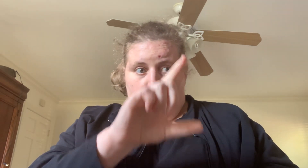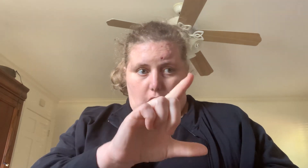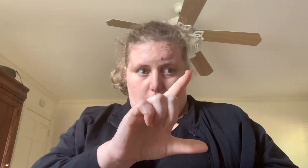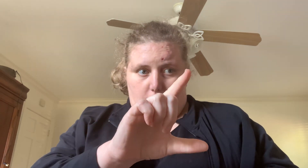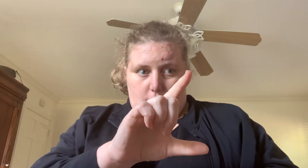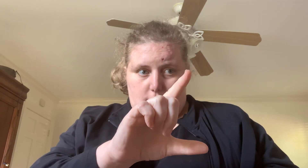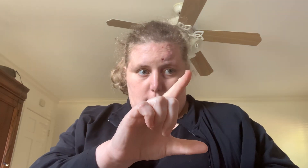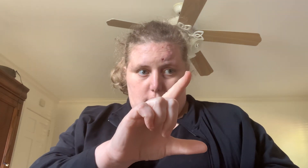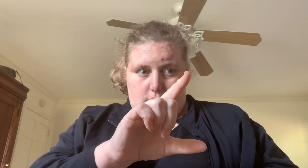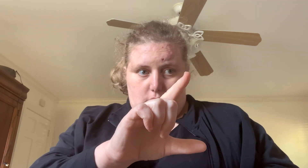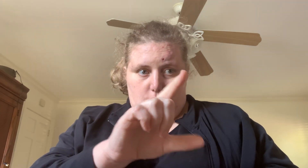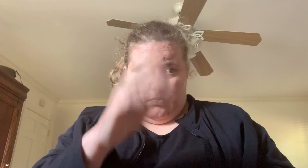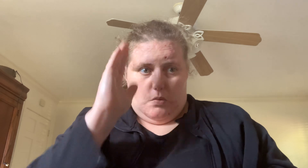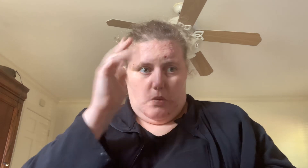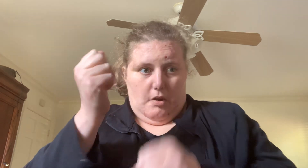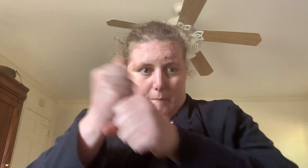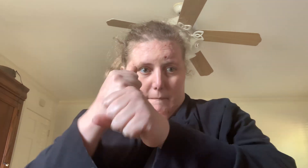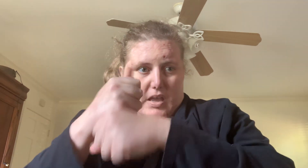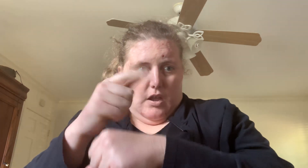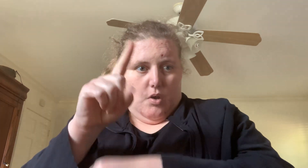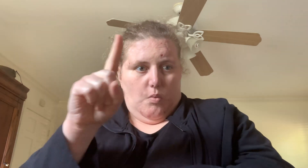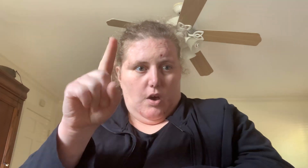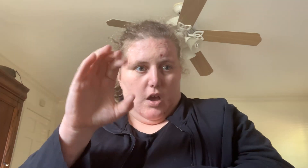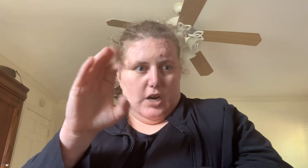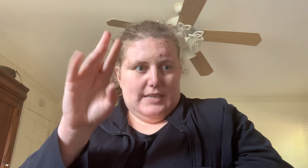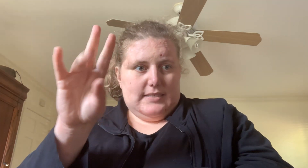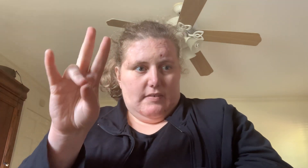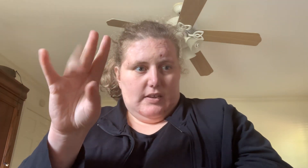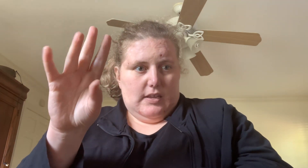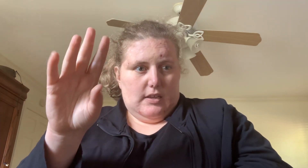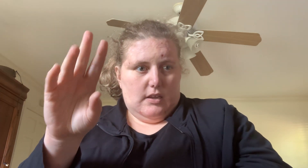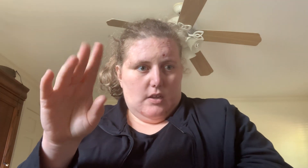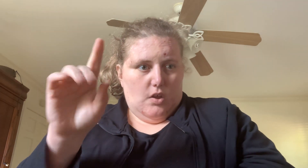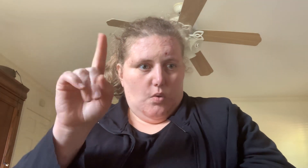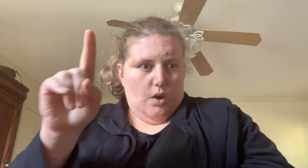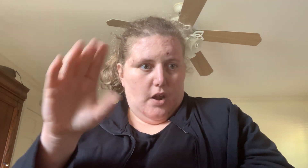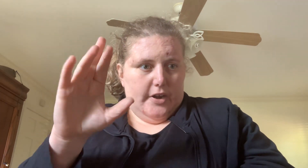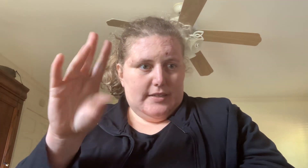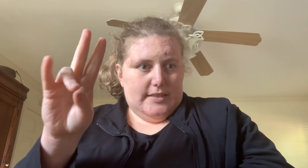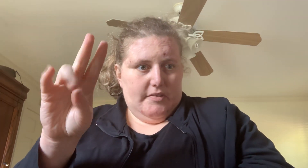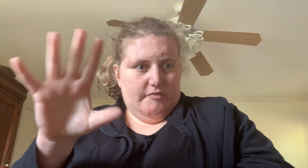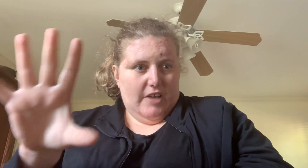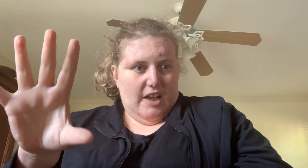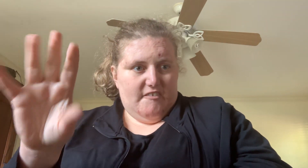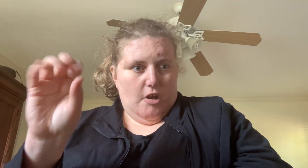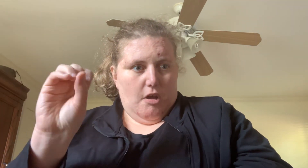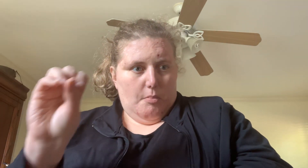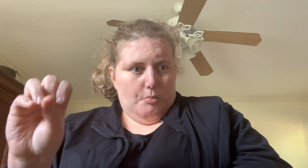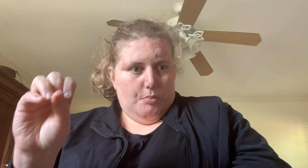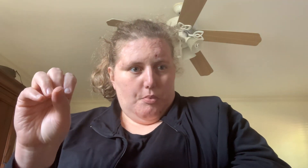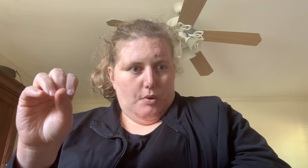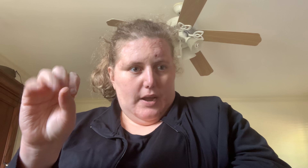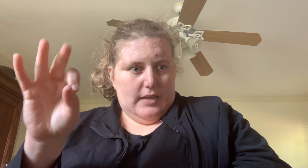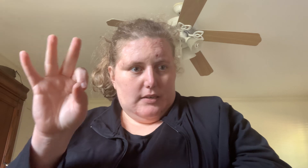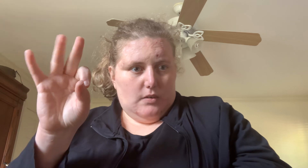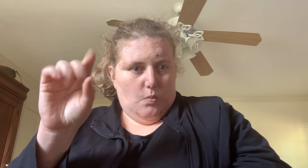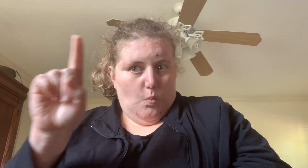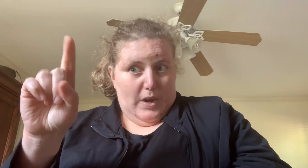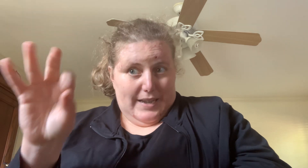175.19 grams of MgCl2. That's what the question is saying to us. Now I'm going to